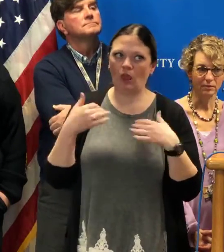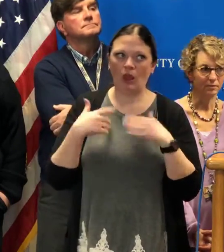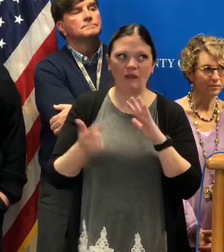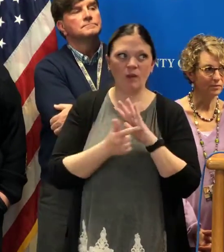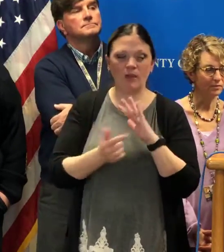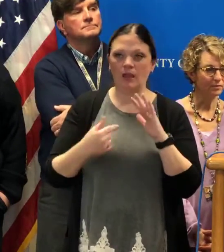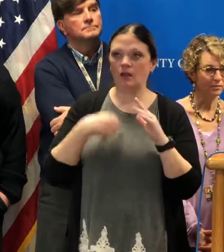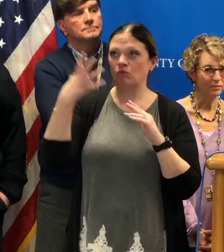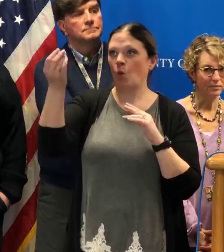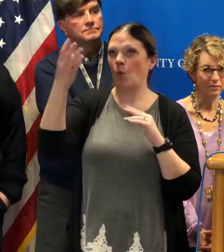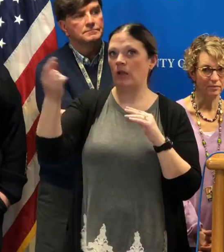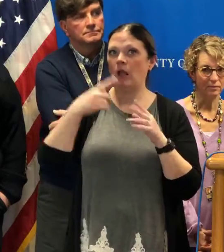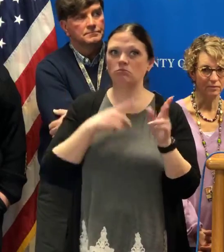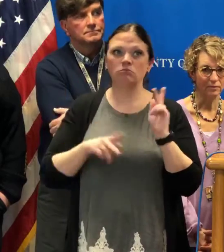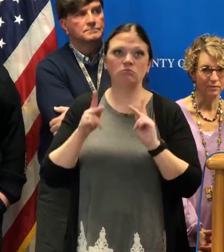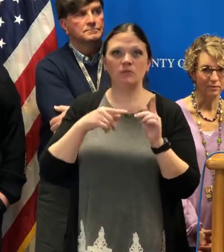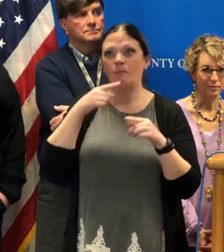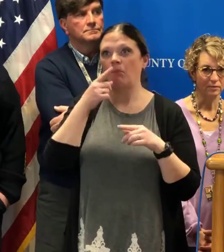being out in public.